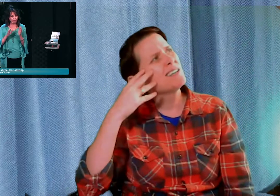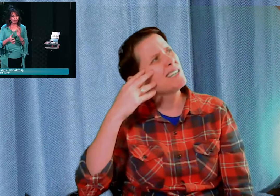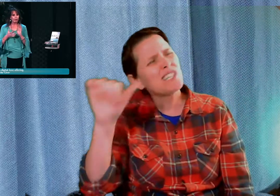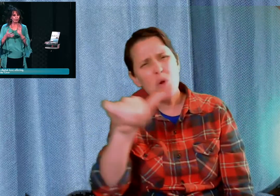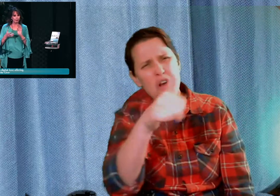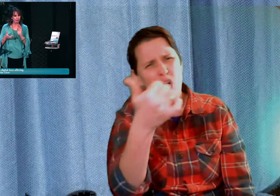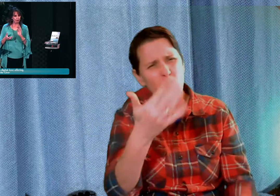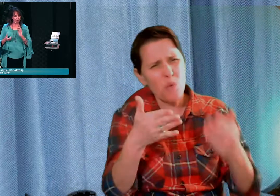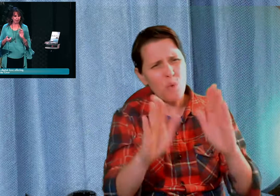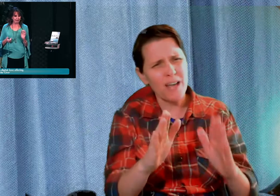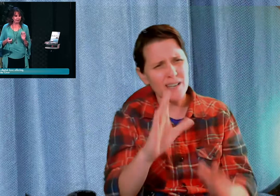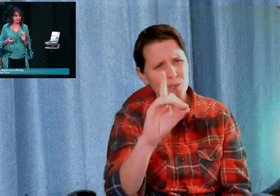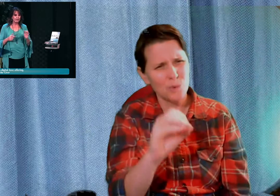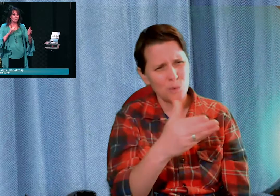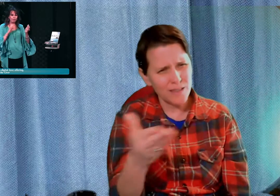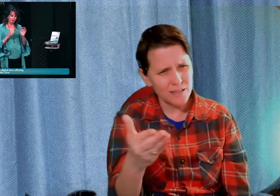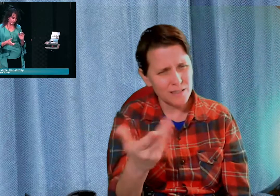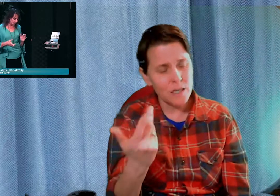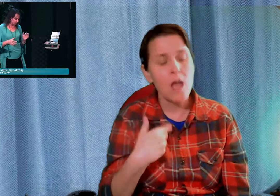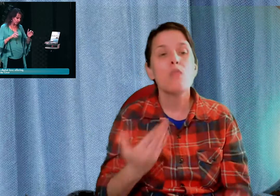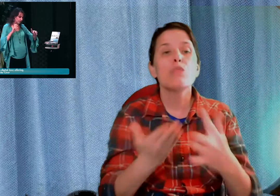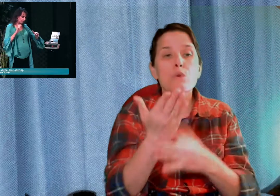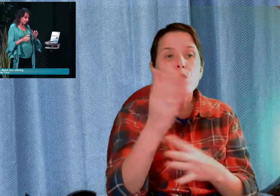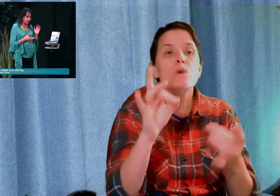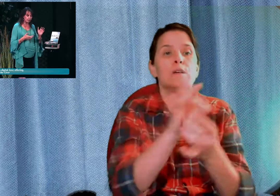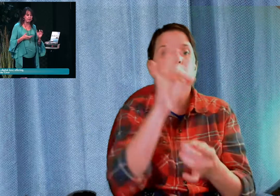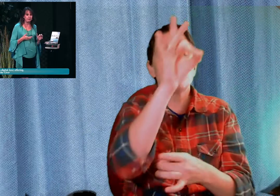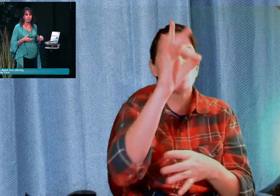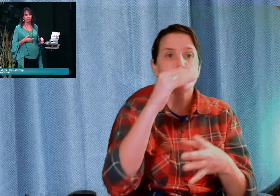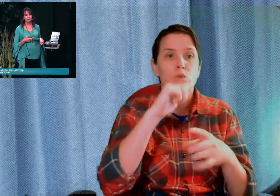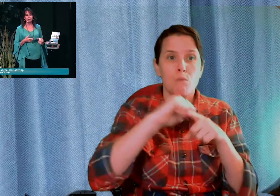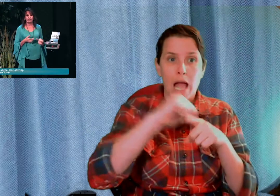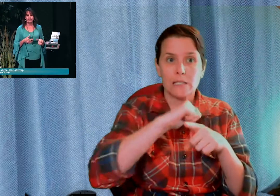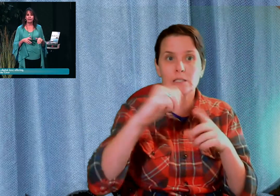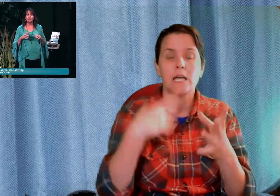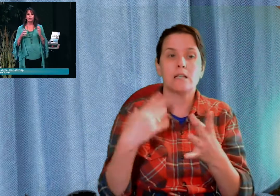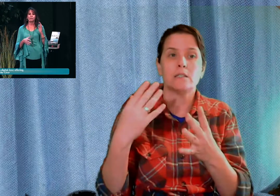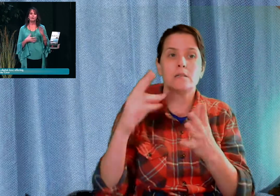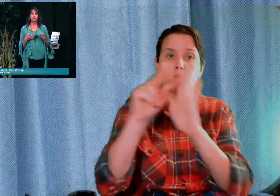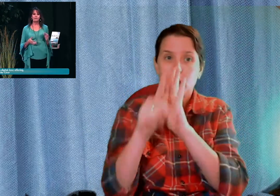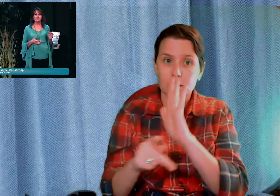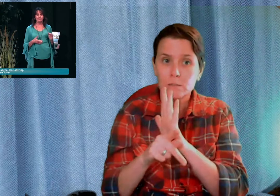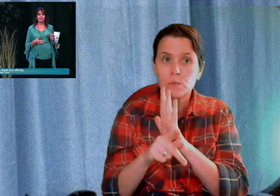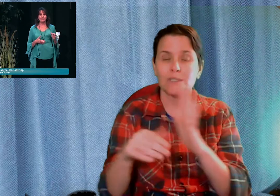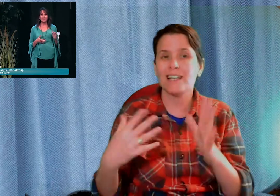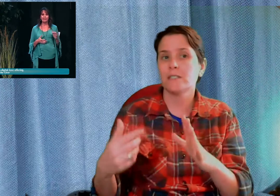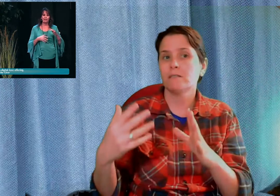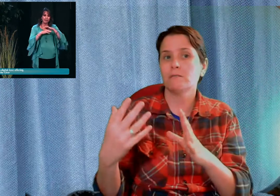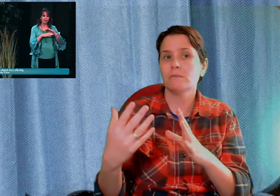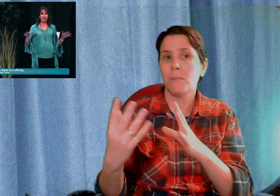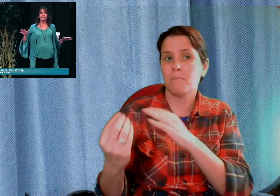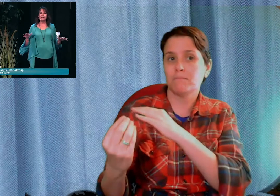And through the spiritual practices and through the principles and through probably some coaching I was getting or some awarenesses I was